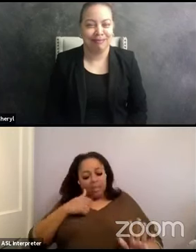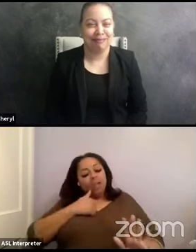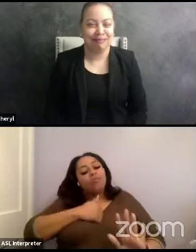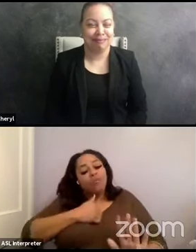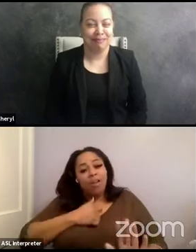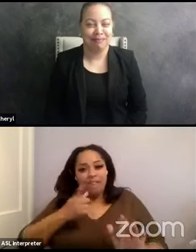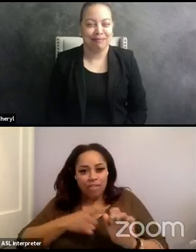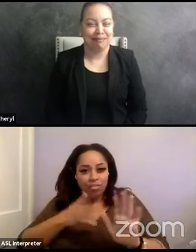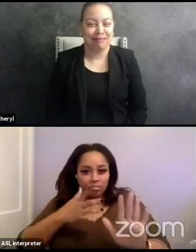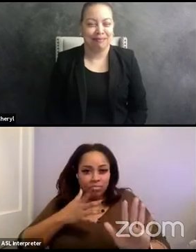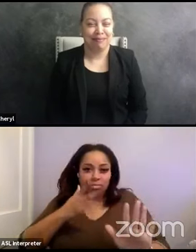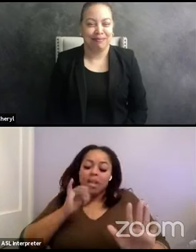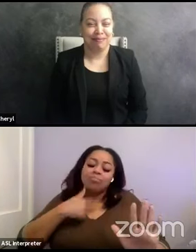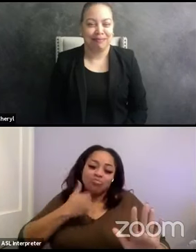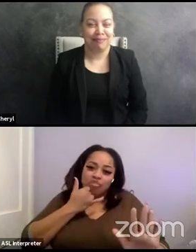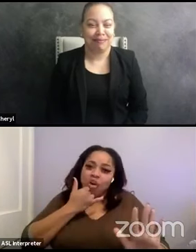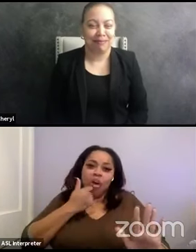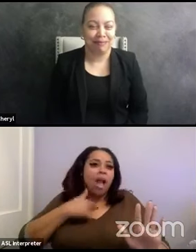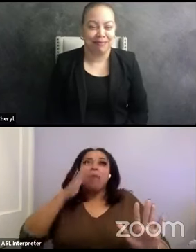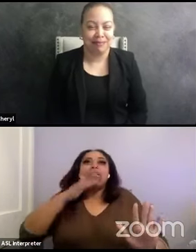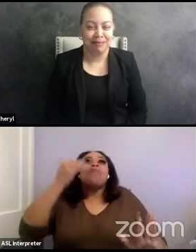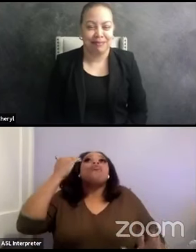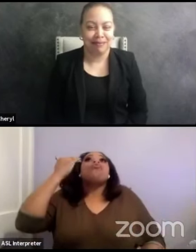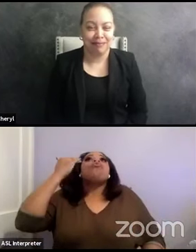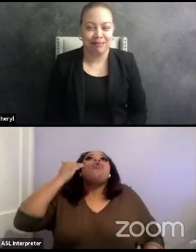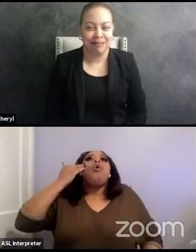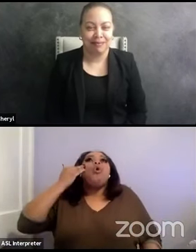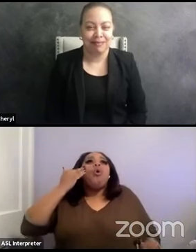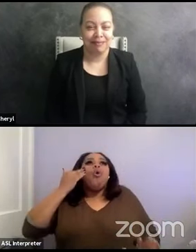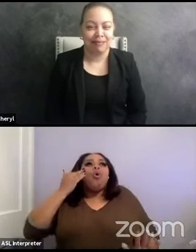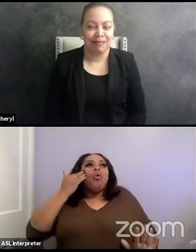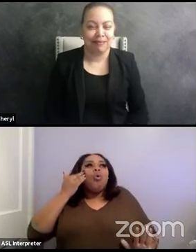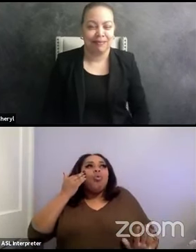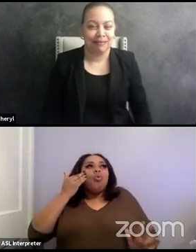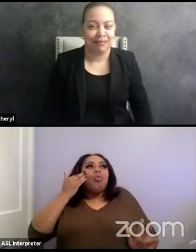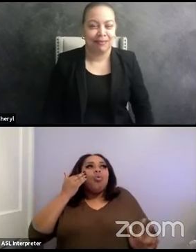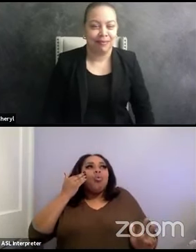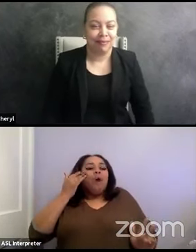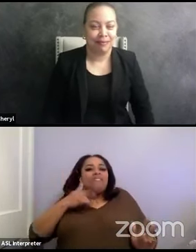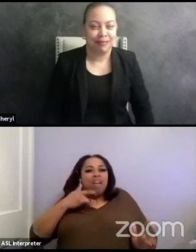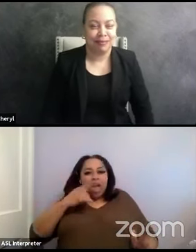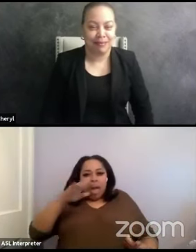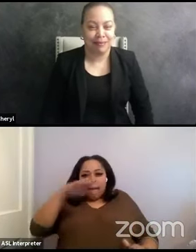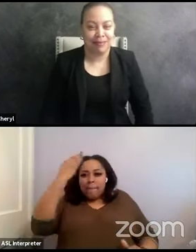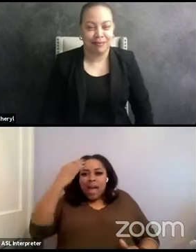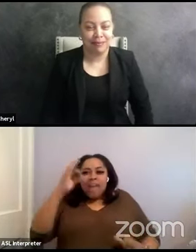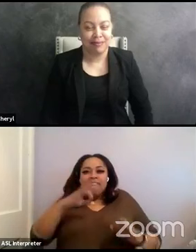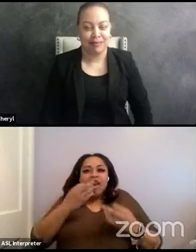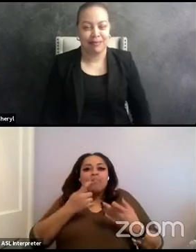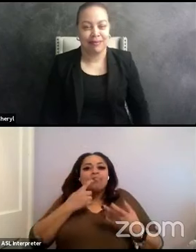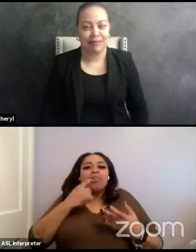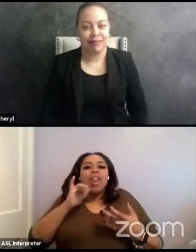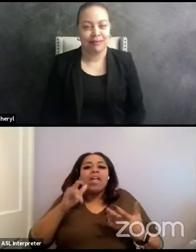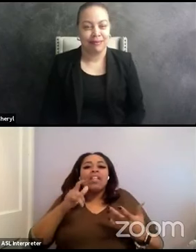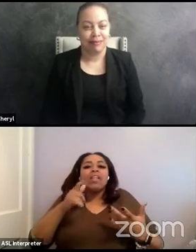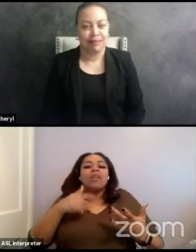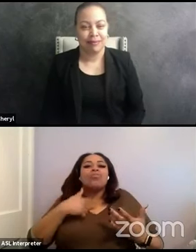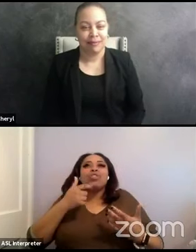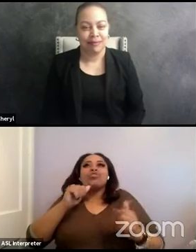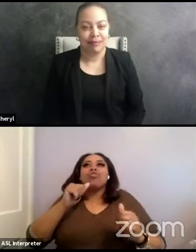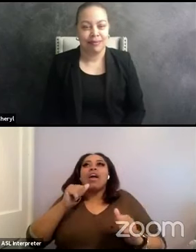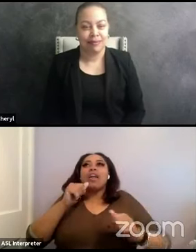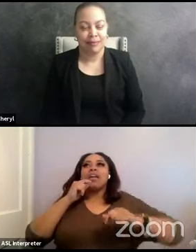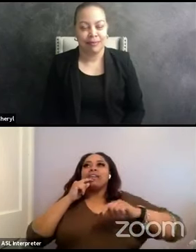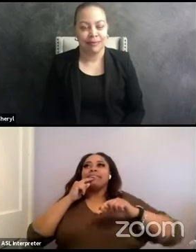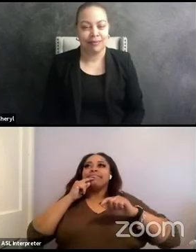because it was wrong. Like I would never know that, I feel like the black family does a lot of this thing where it's like we're trying to get the leg up